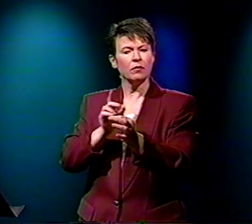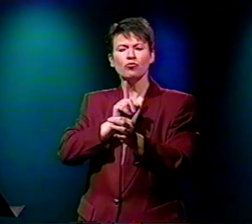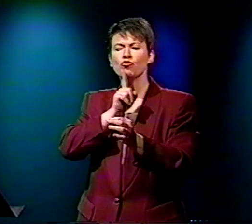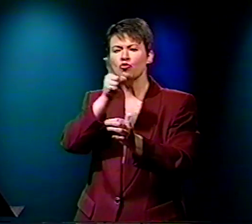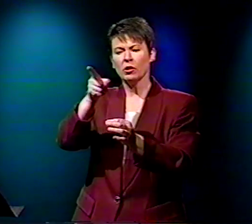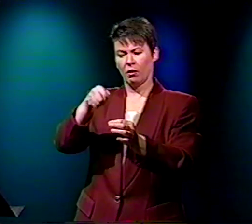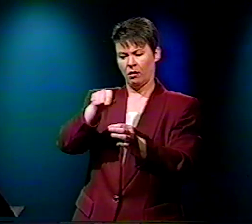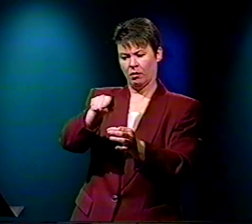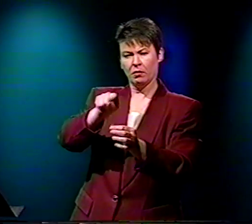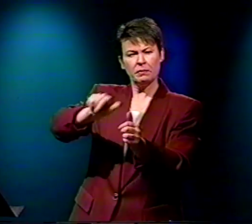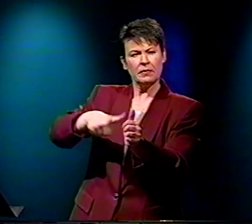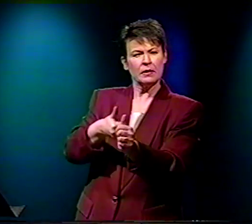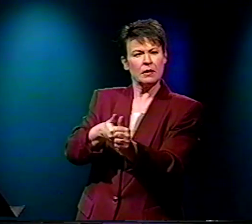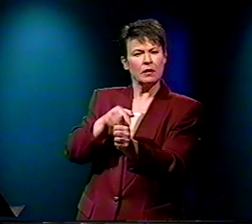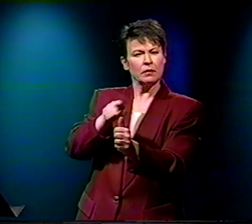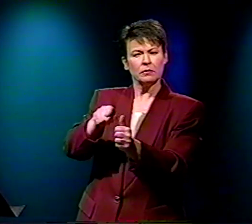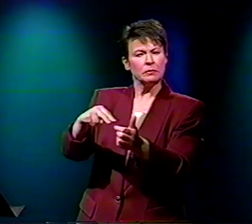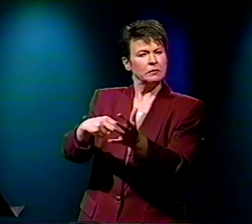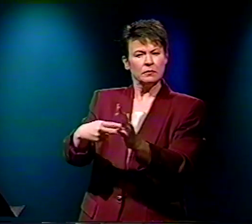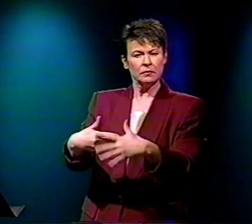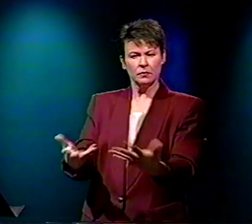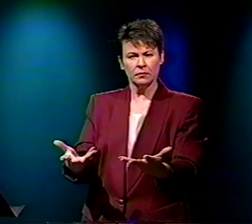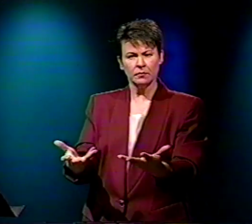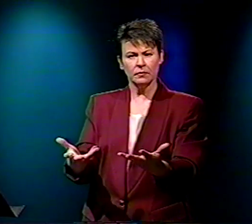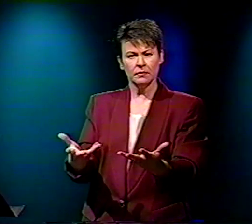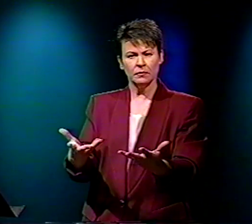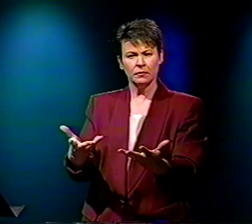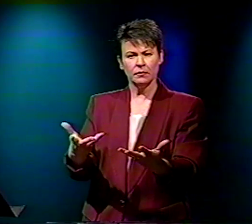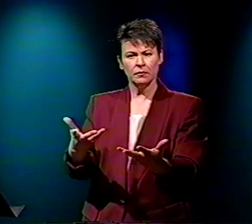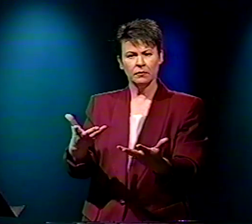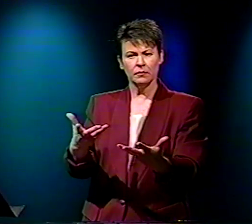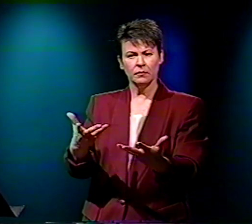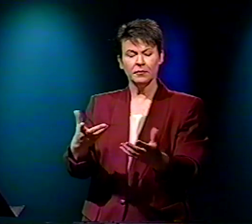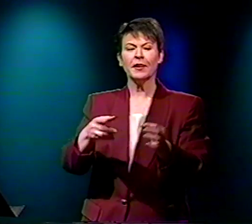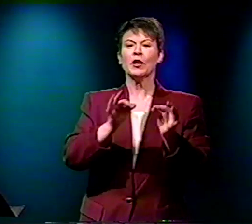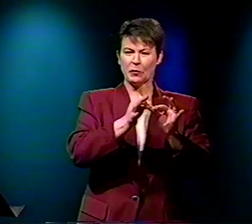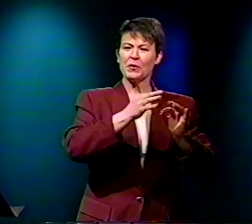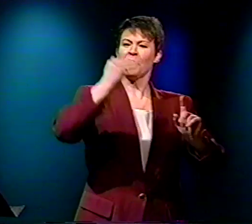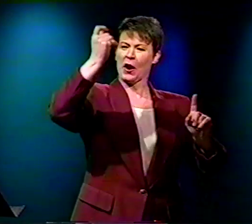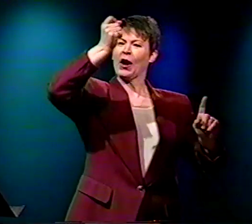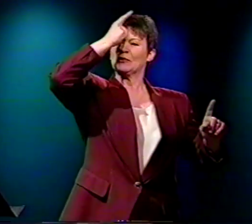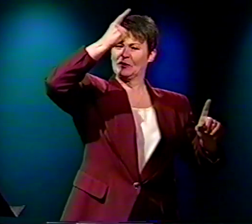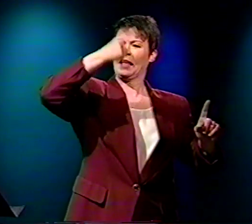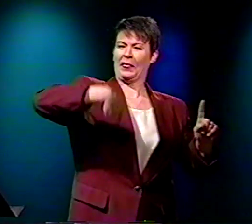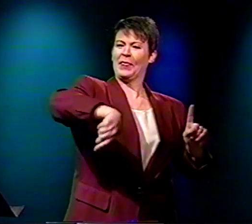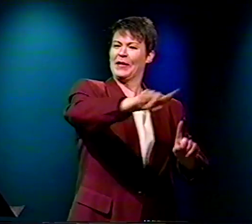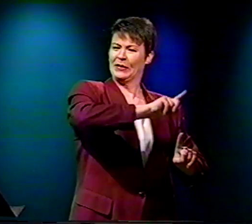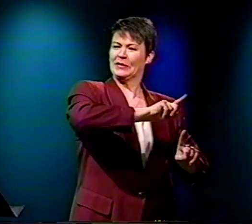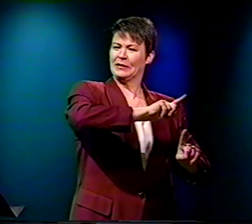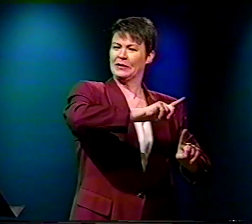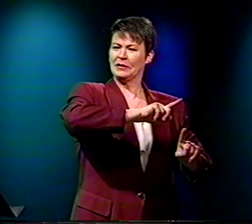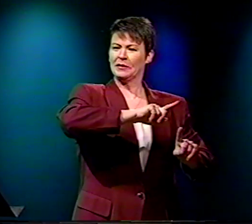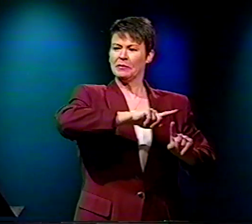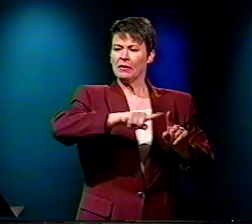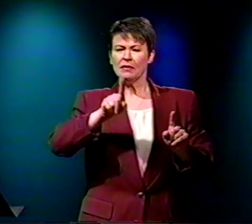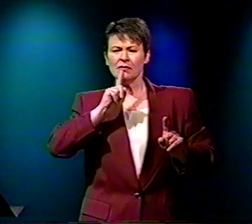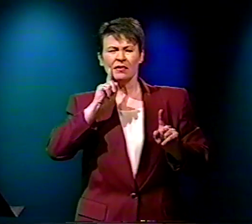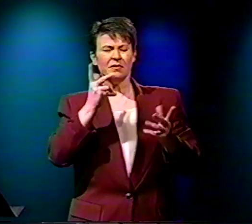that an interpreter uses doesn't convey the full meaning, the meaning behind the concepts they're trying to convey to the